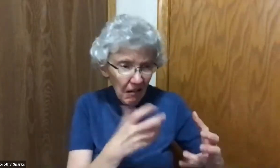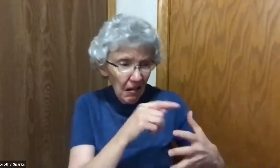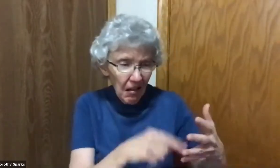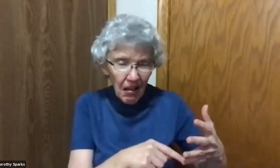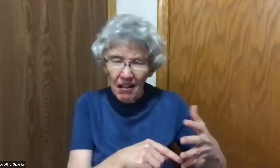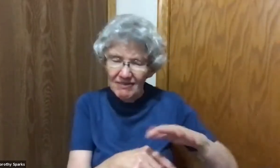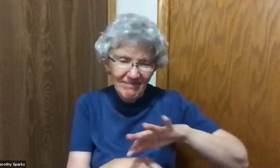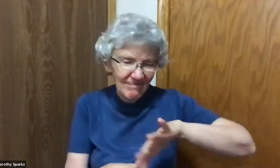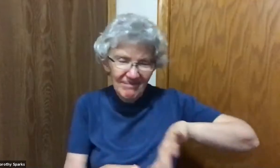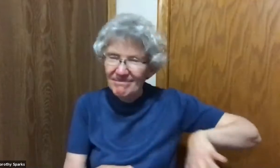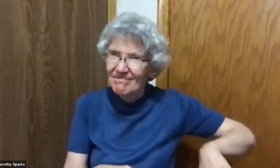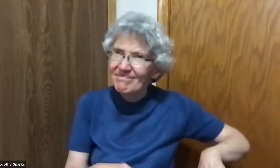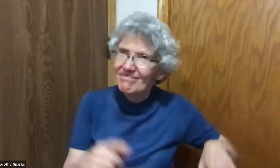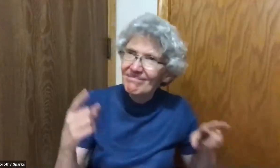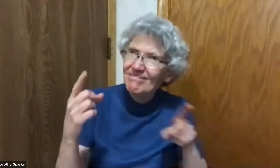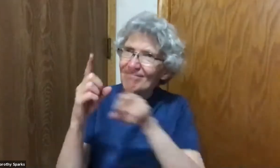The Lord is my shepherd.